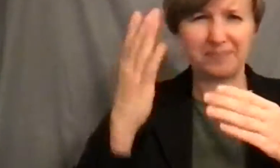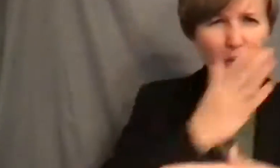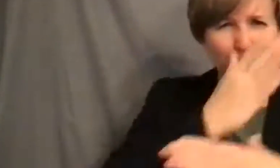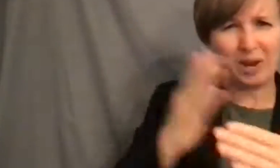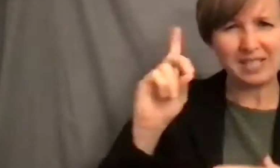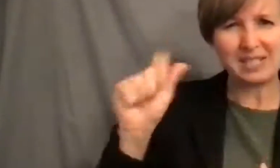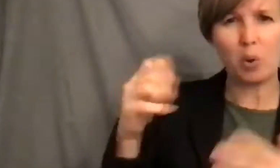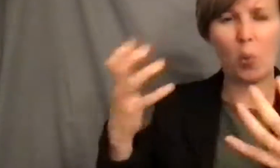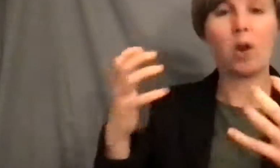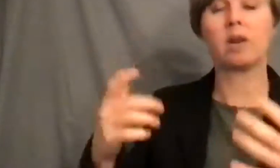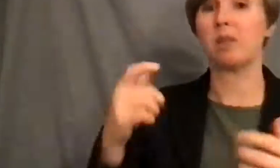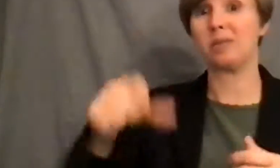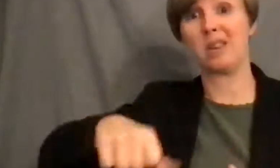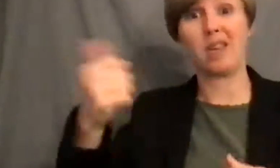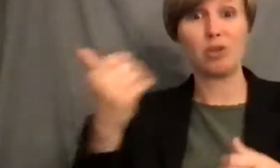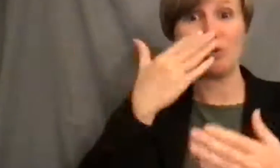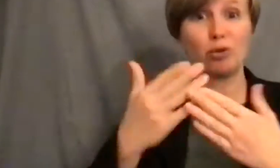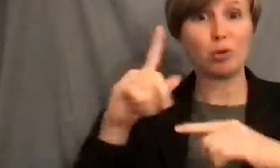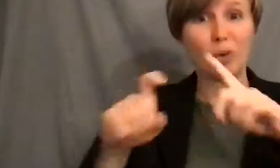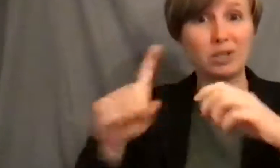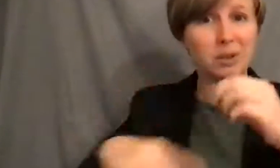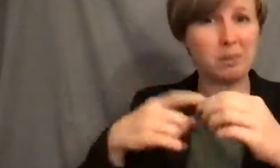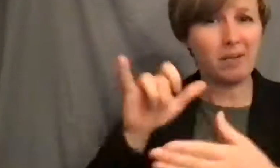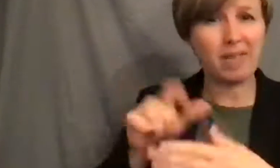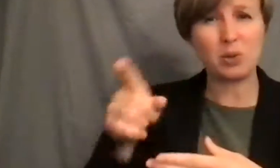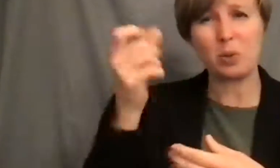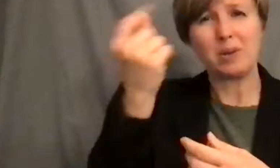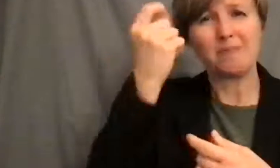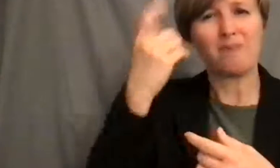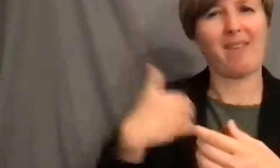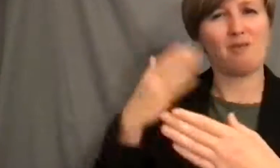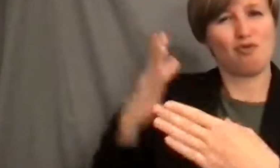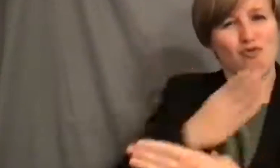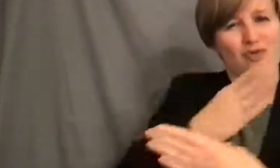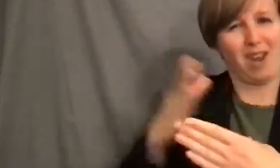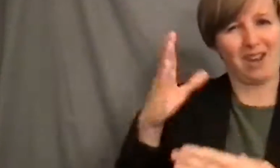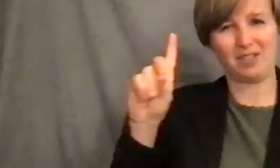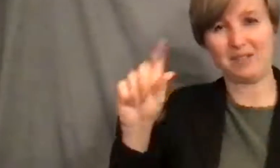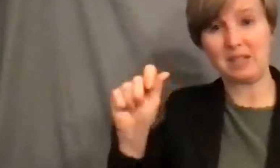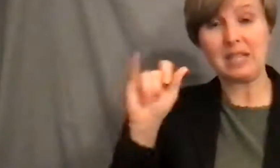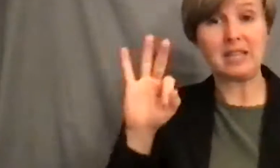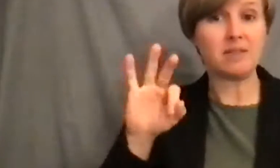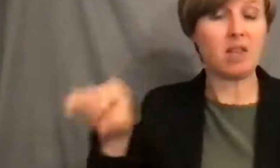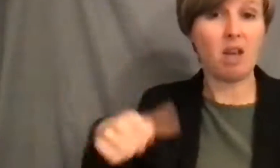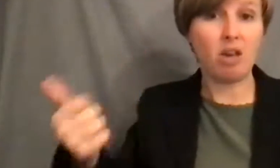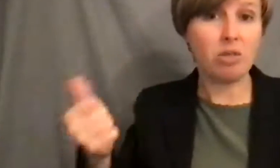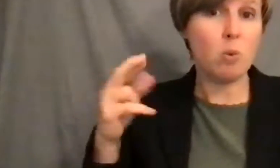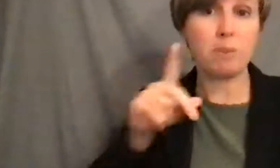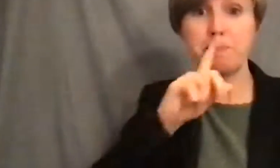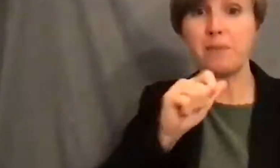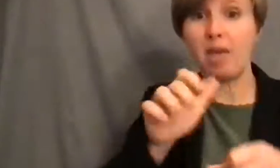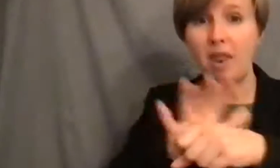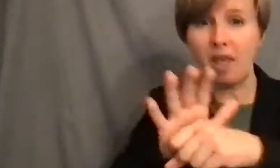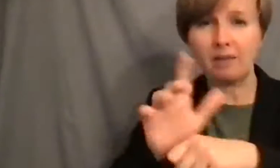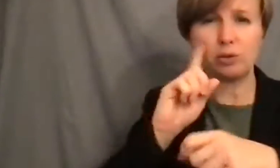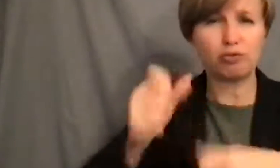another great question about that in the Q&A box. So anything that you would like to share that we didn't get to tonight, or closing thoughts, we would be happy to have. And